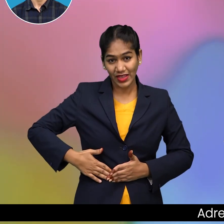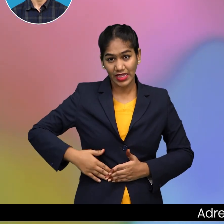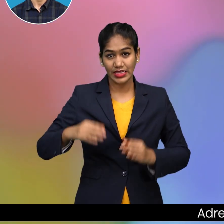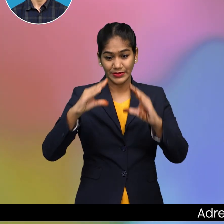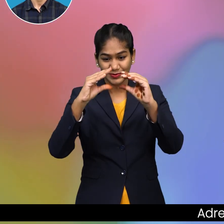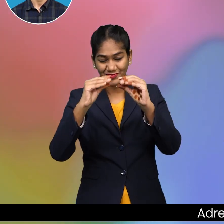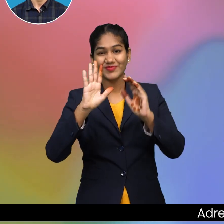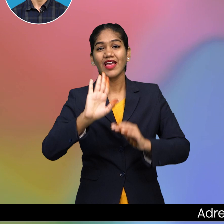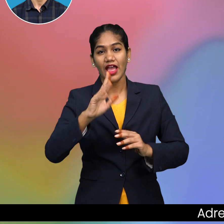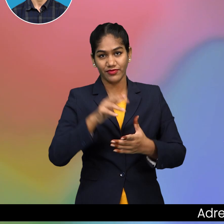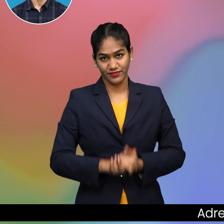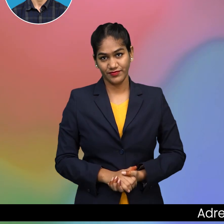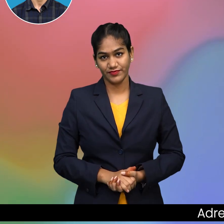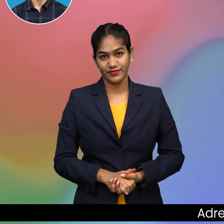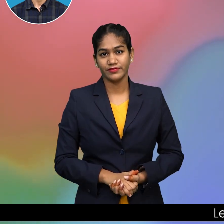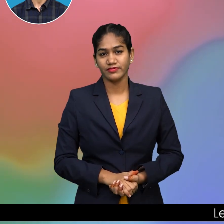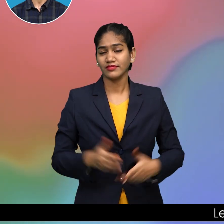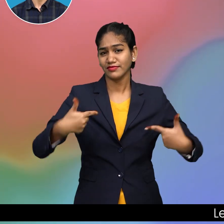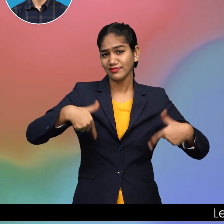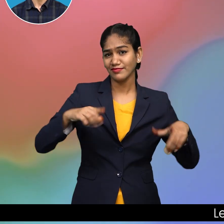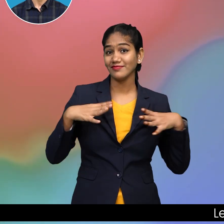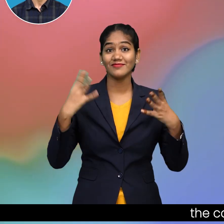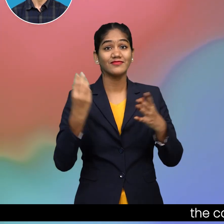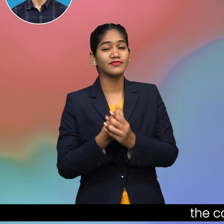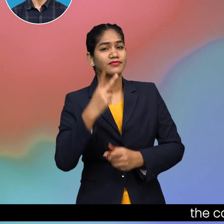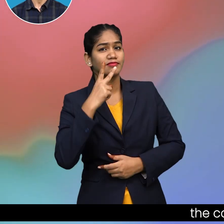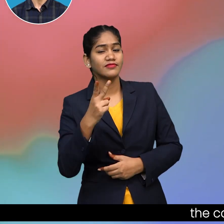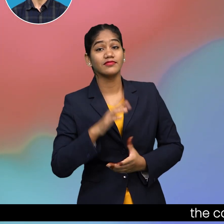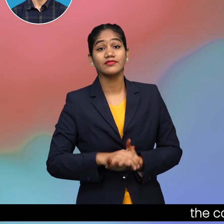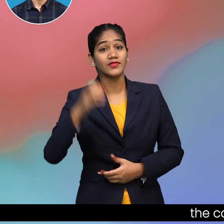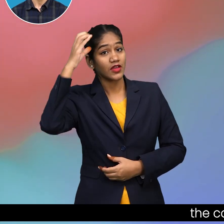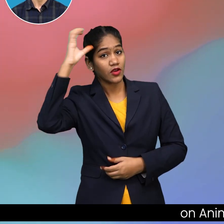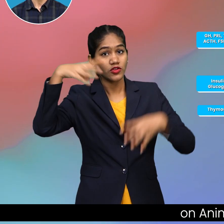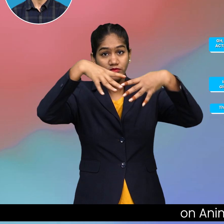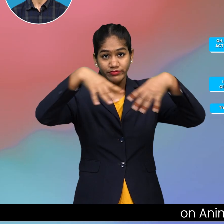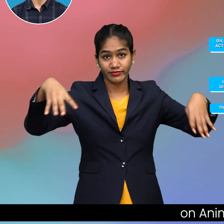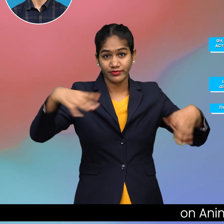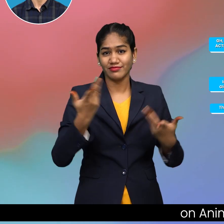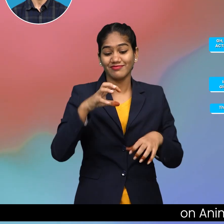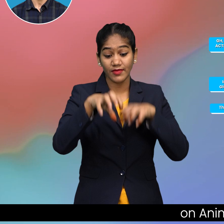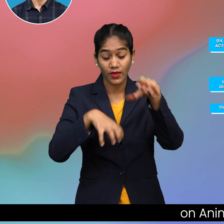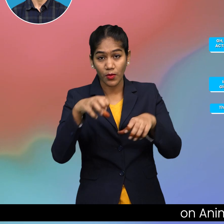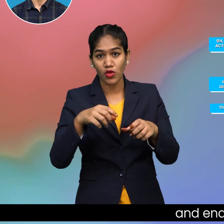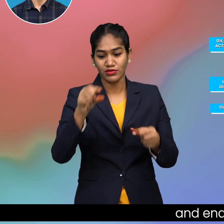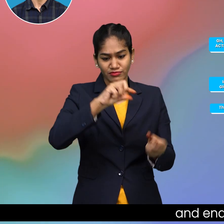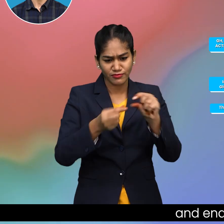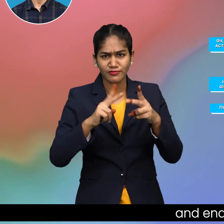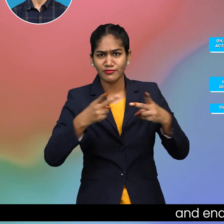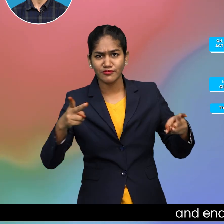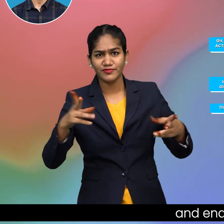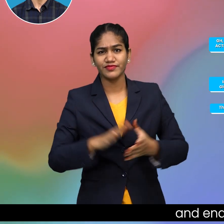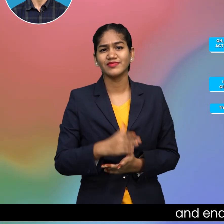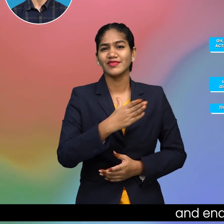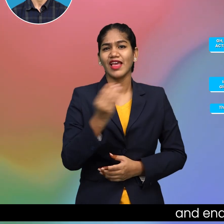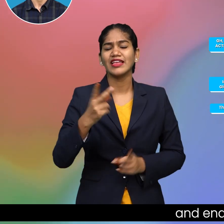let us see the concept map on animal hormones and